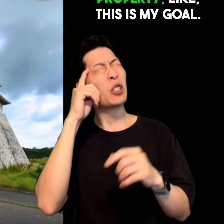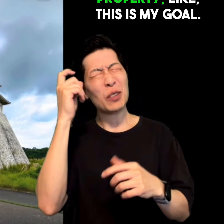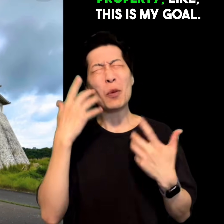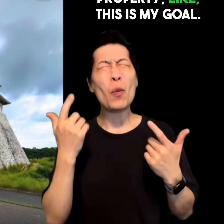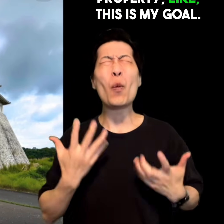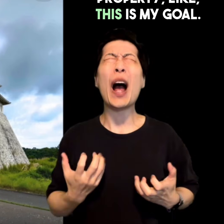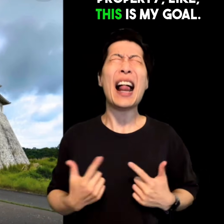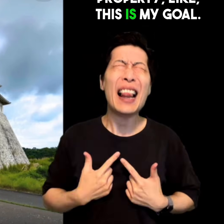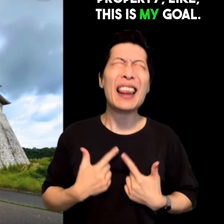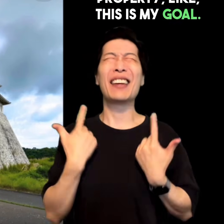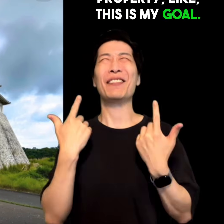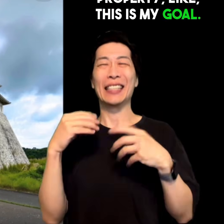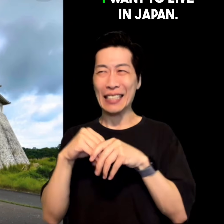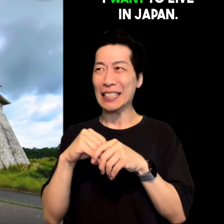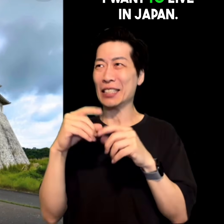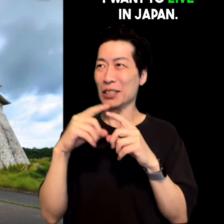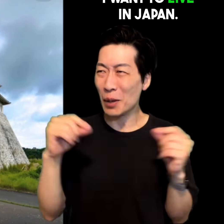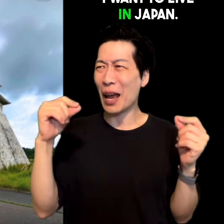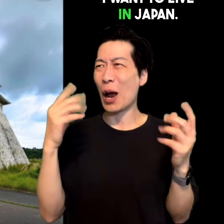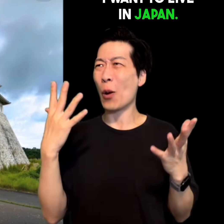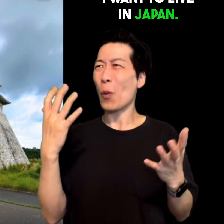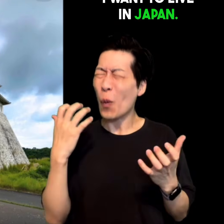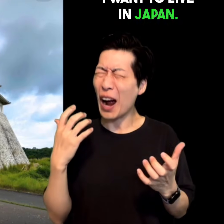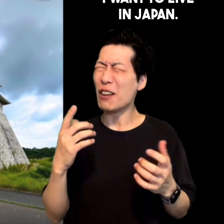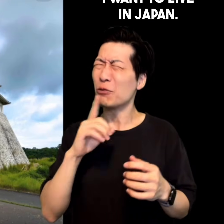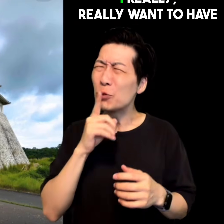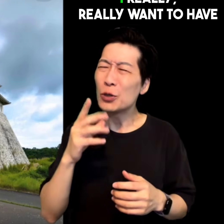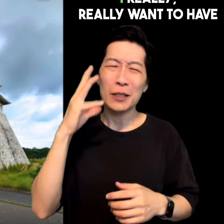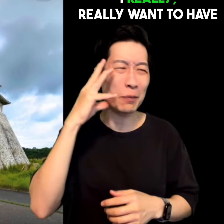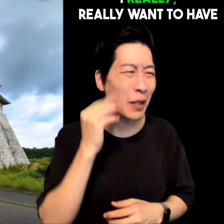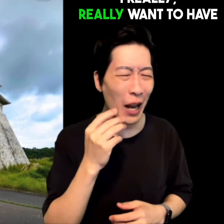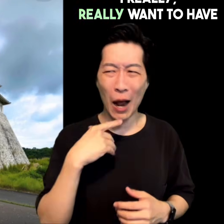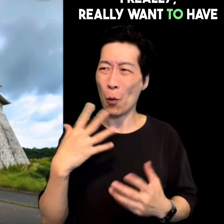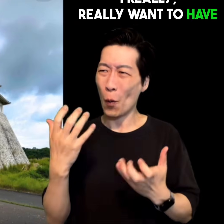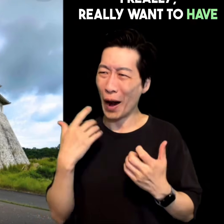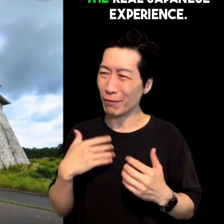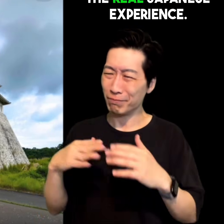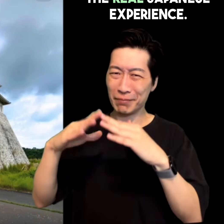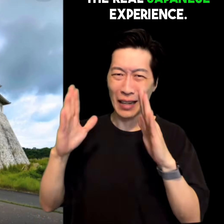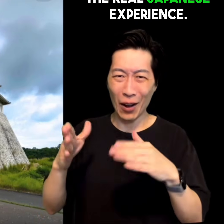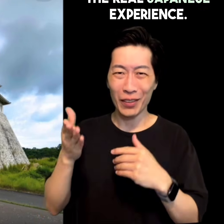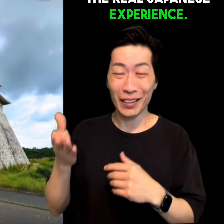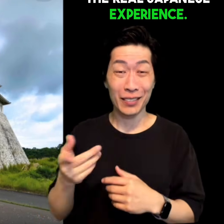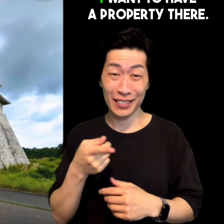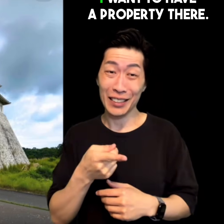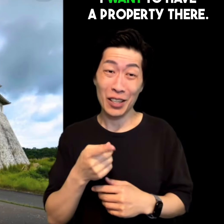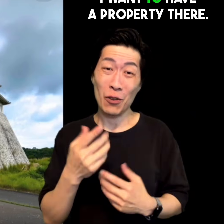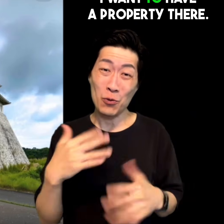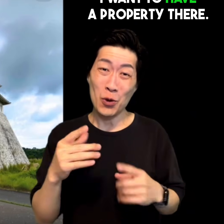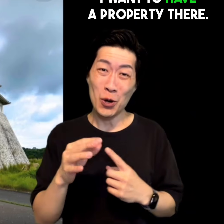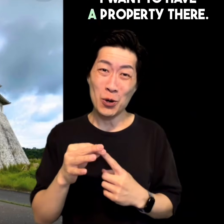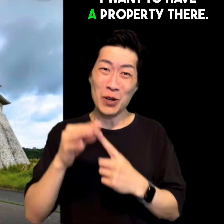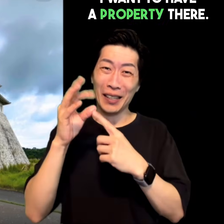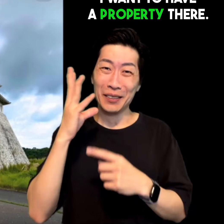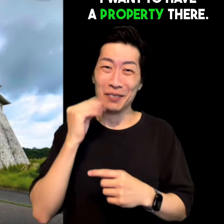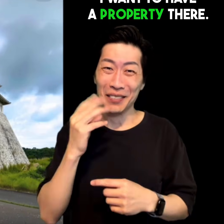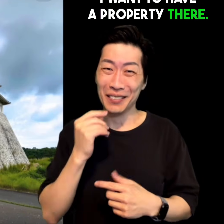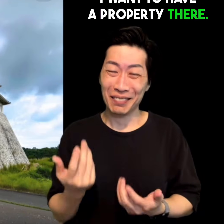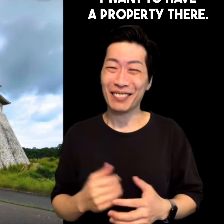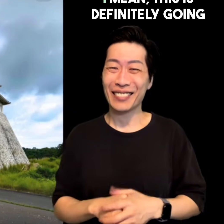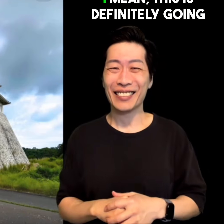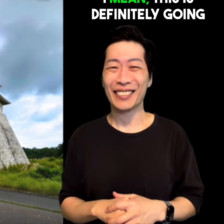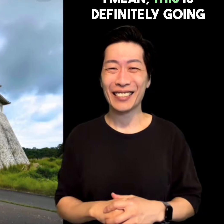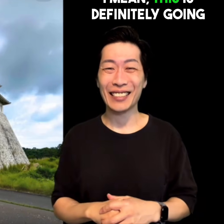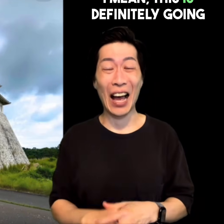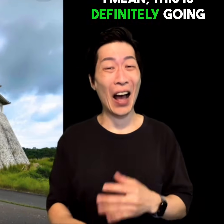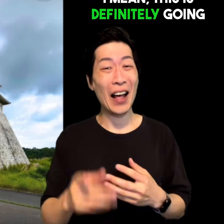this property, like, this is my goal, I want to live in Japan, I really, really want to have the real Japanese experience, I want to have a property